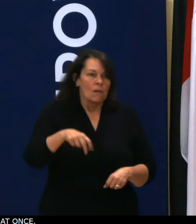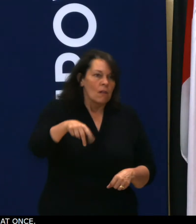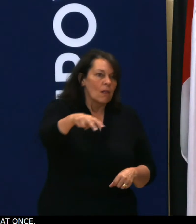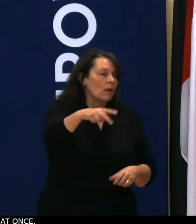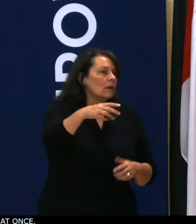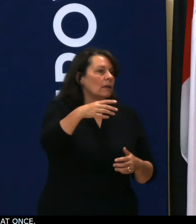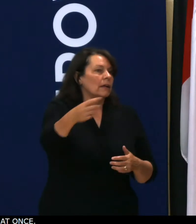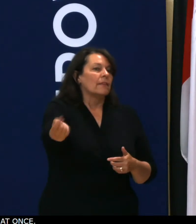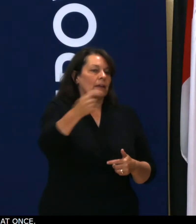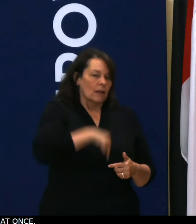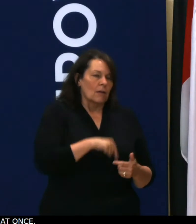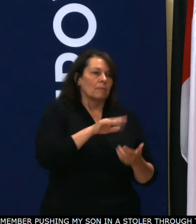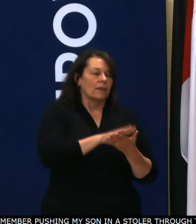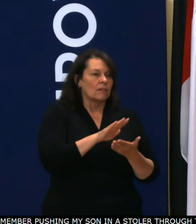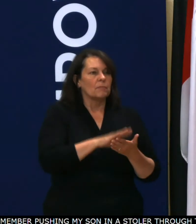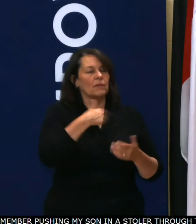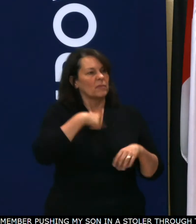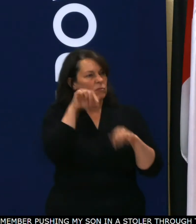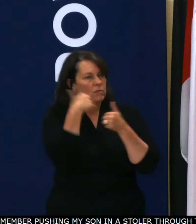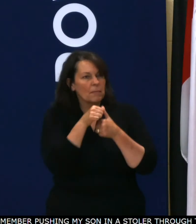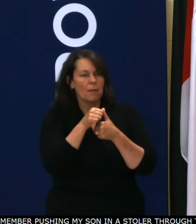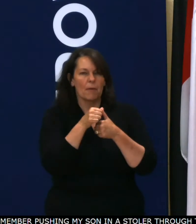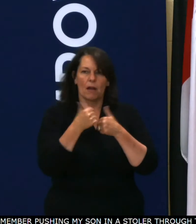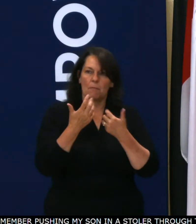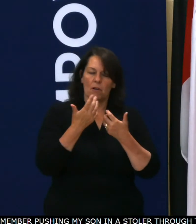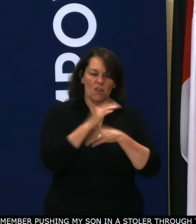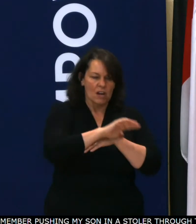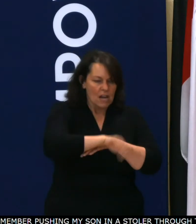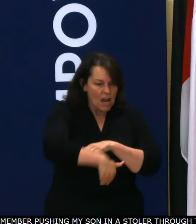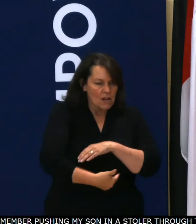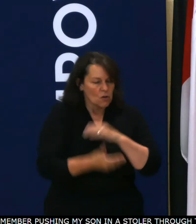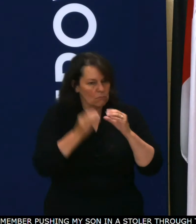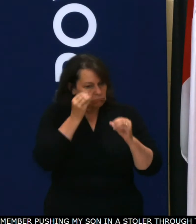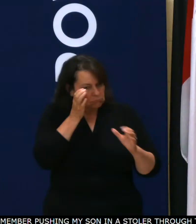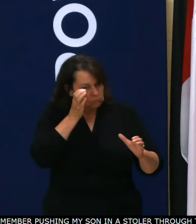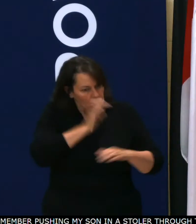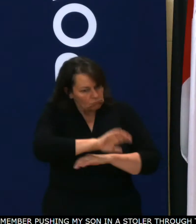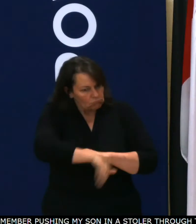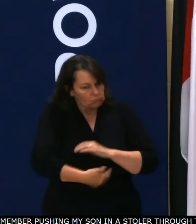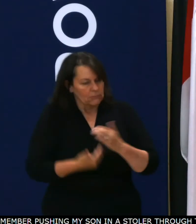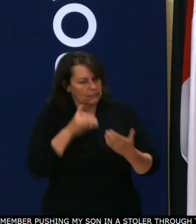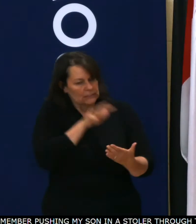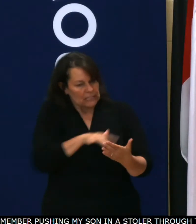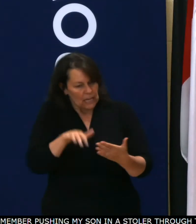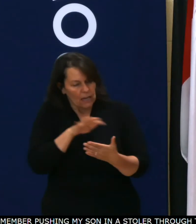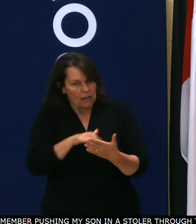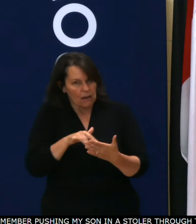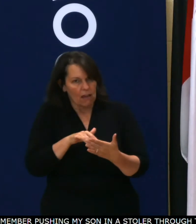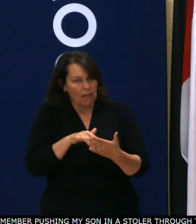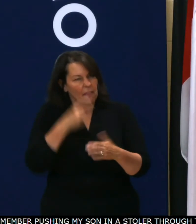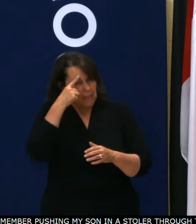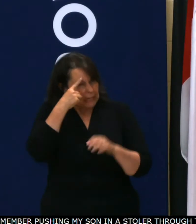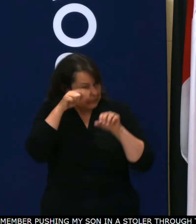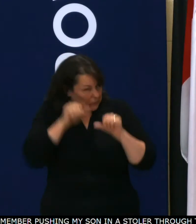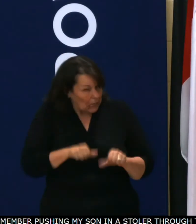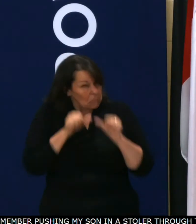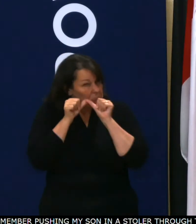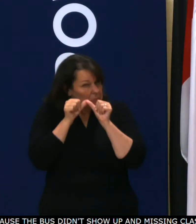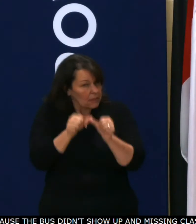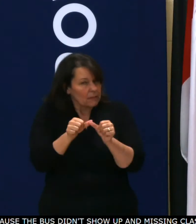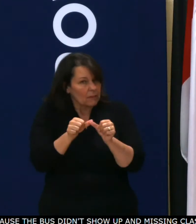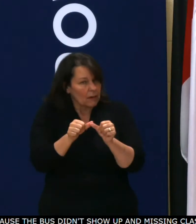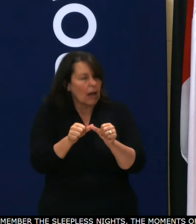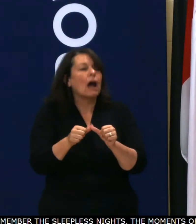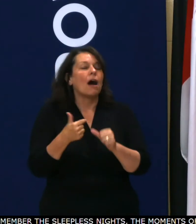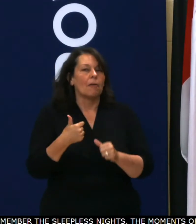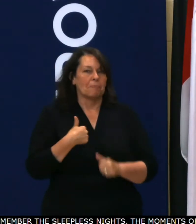of self-doubt, the times when I wondered if I could keep going. But every single time I told myself, you can